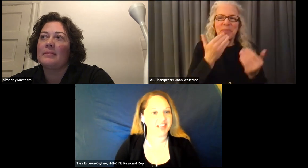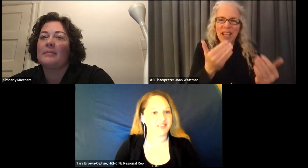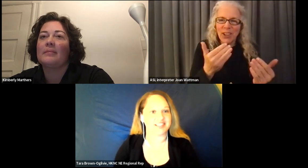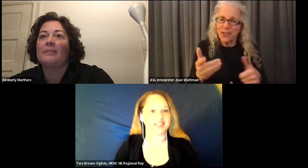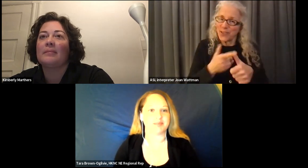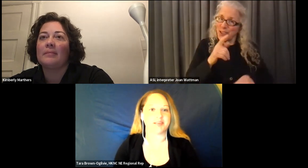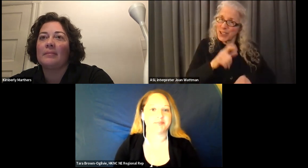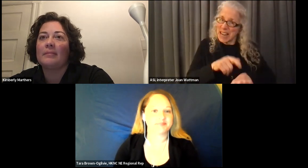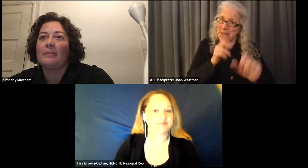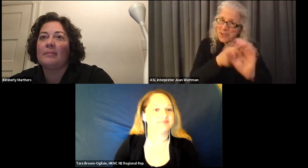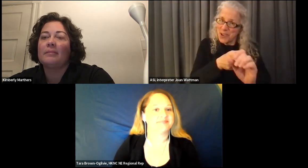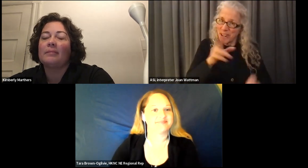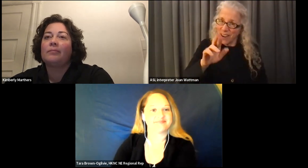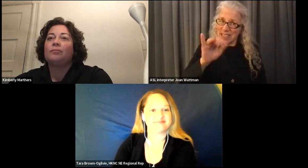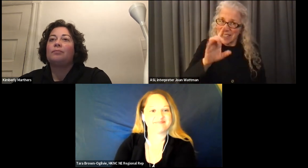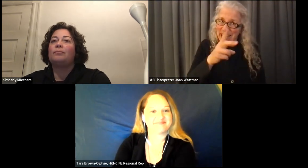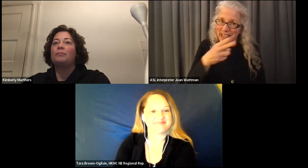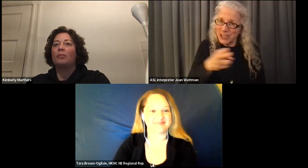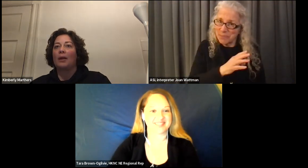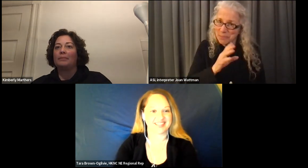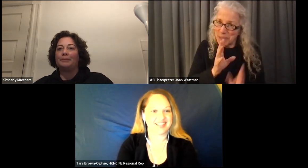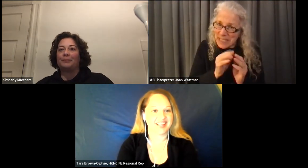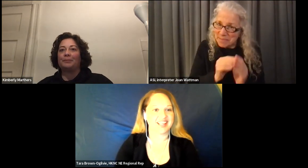time ever coming to this meeting.